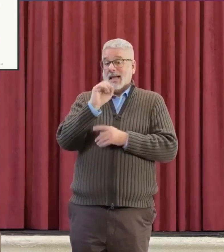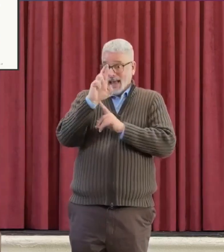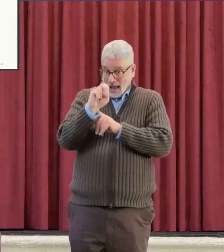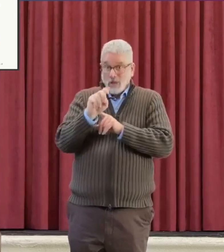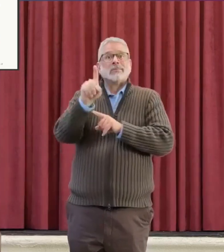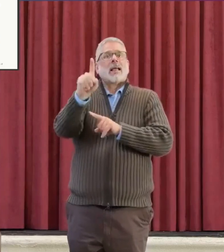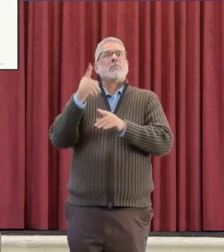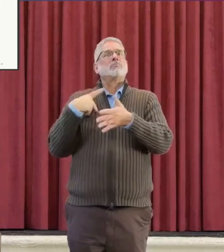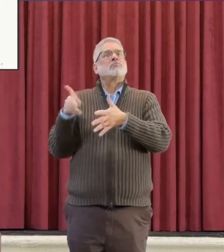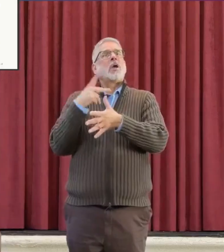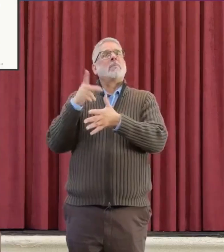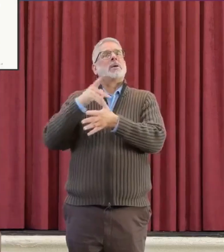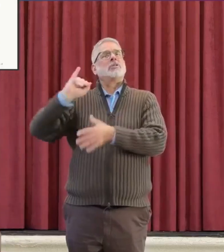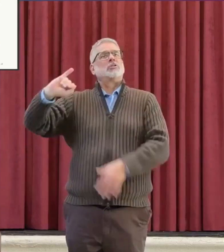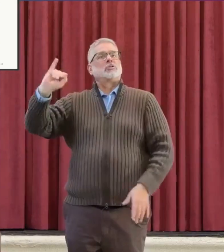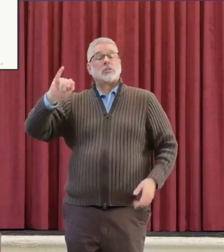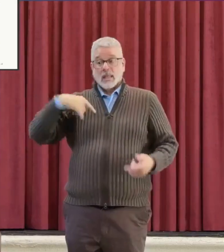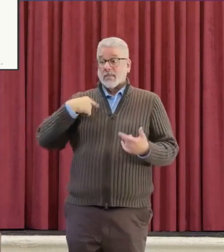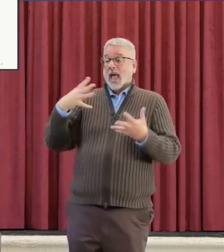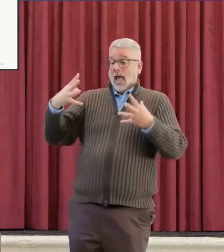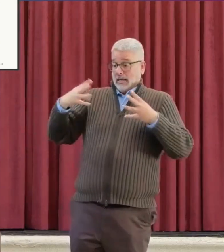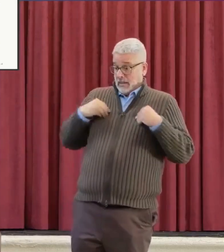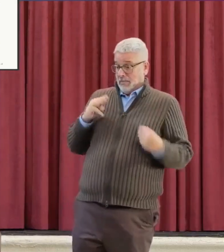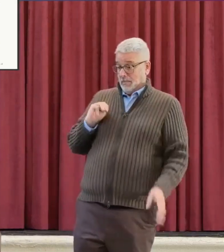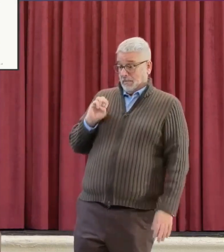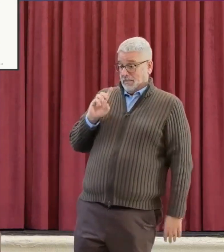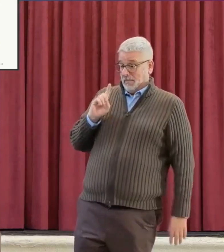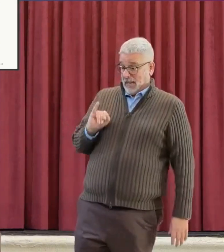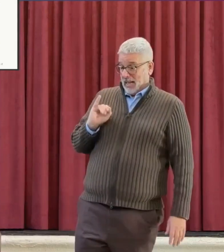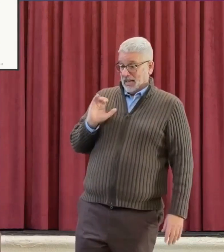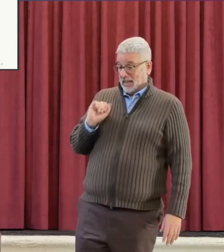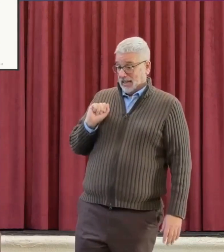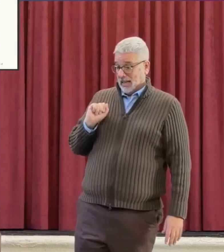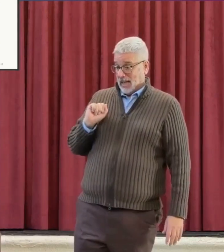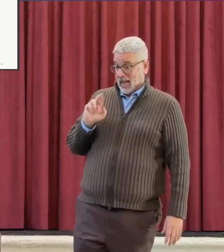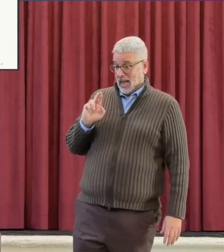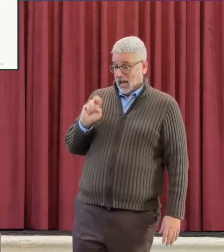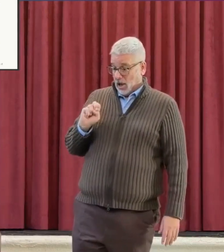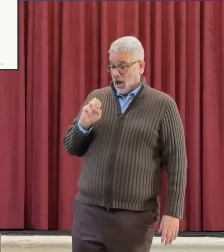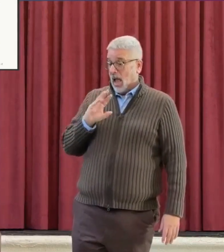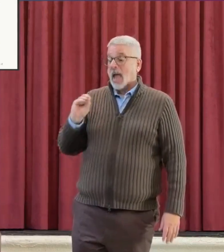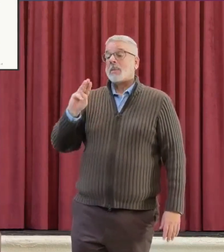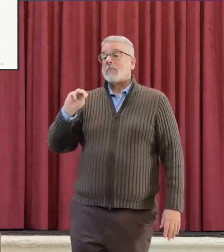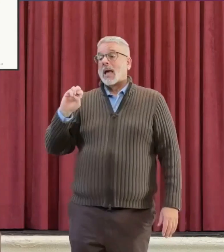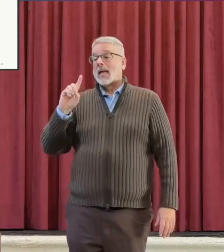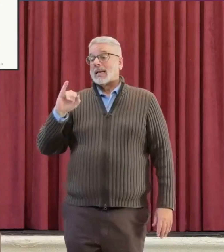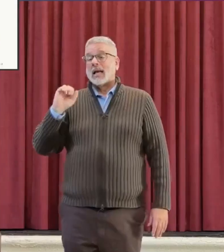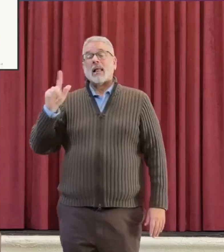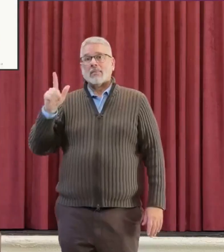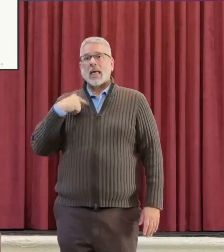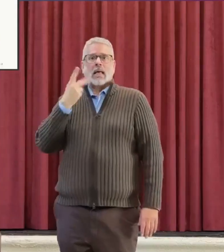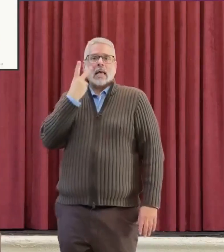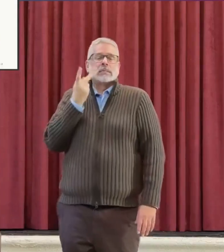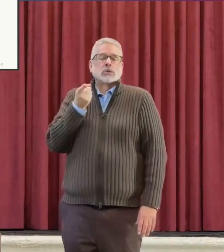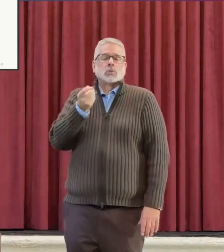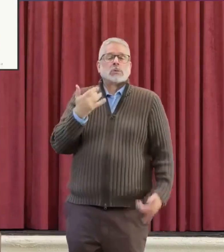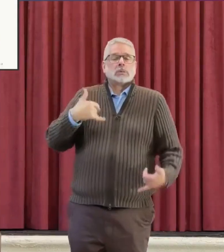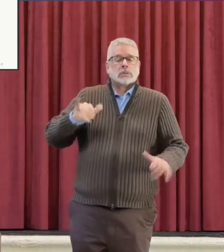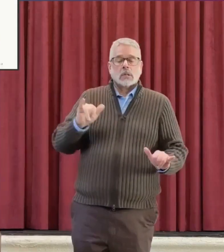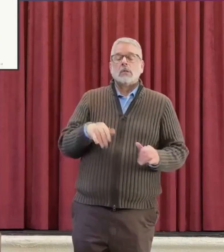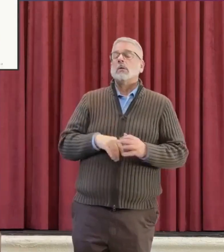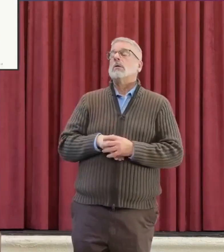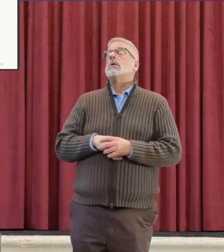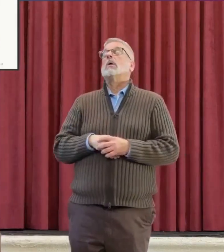primary insurance. So as long as they accept Medi-Cal, Medicare, Medi-Cal, they can see you.